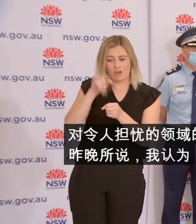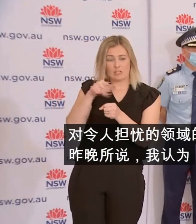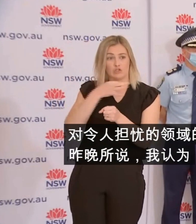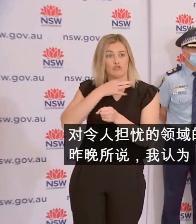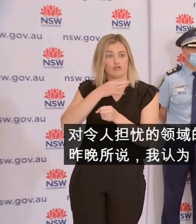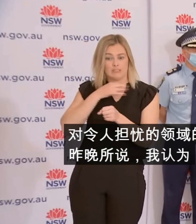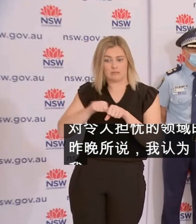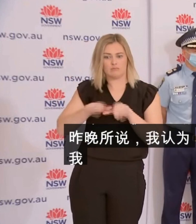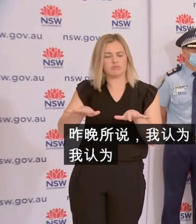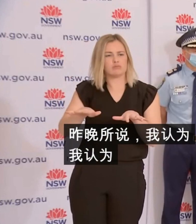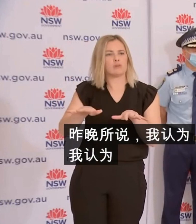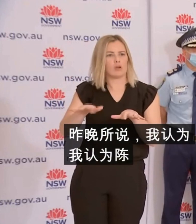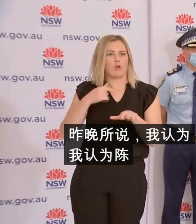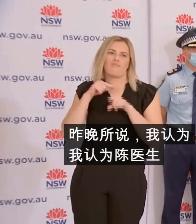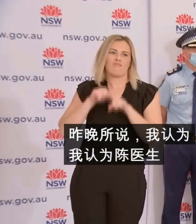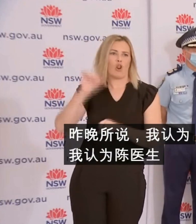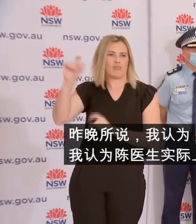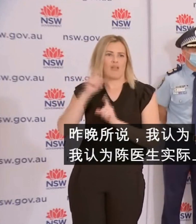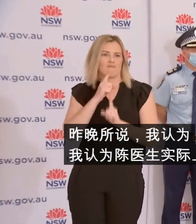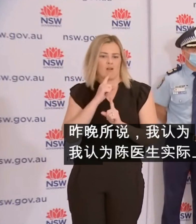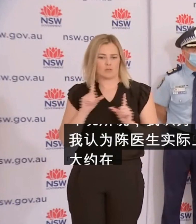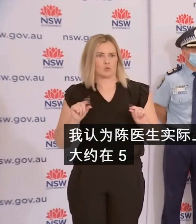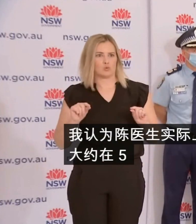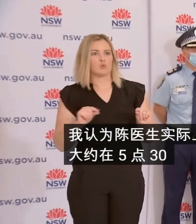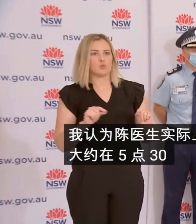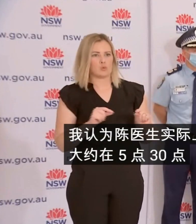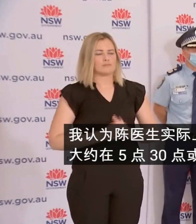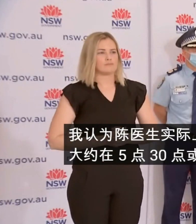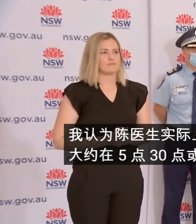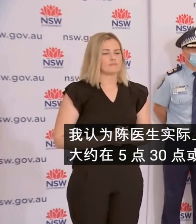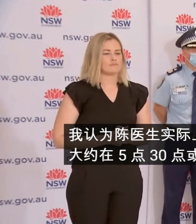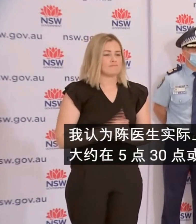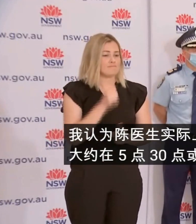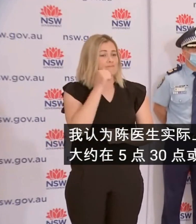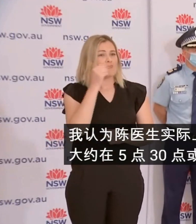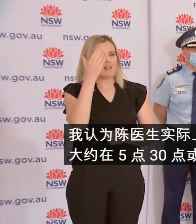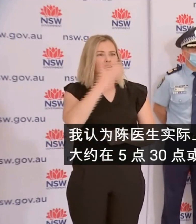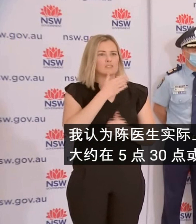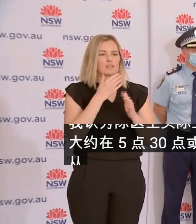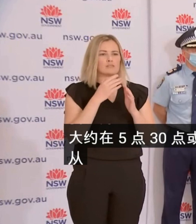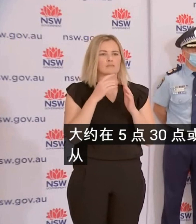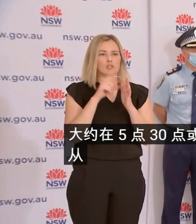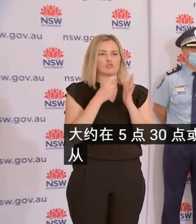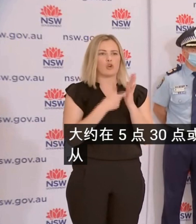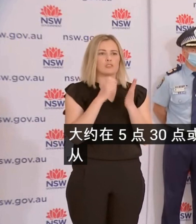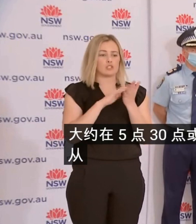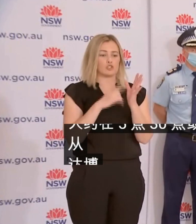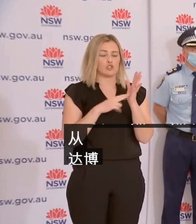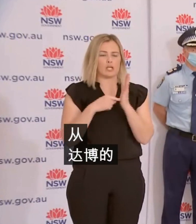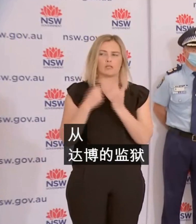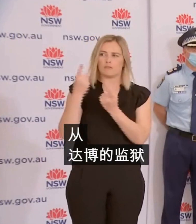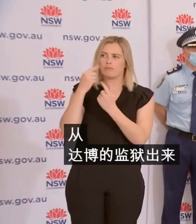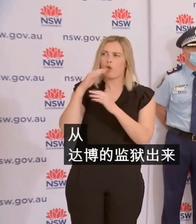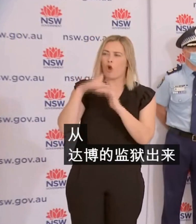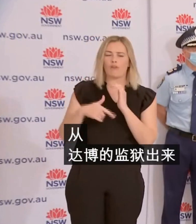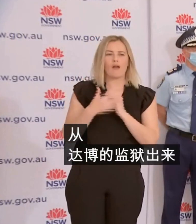night, I think Dr. Chant actually said to me at about 5:30 or 6 o'clock there was a case that had come out of a